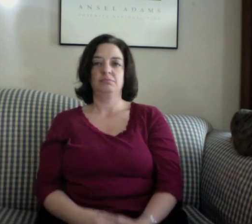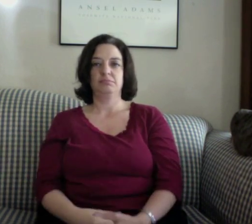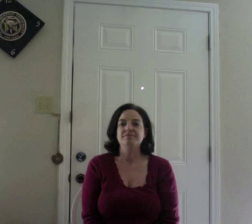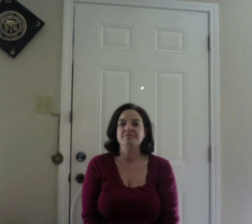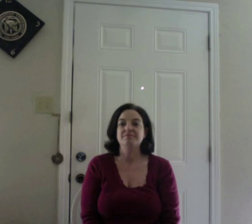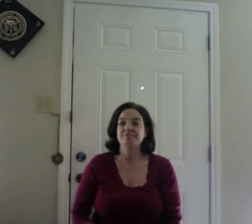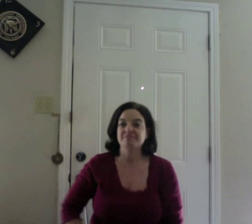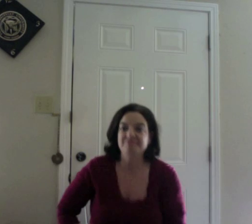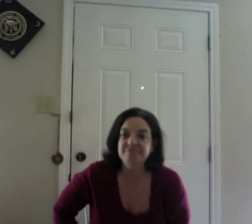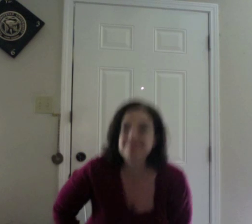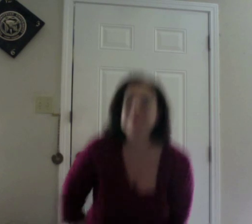up.